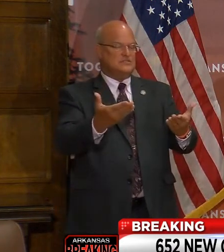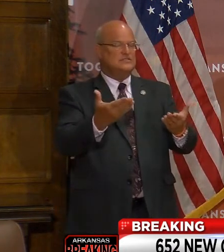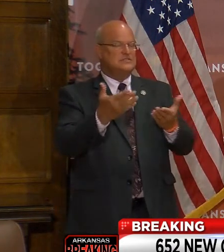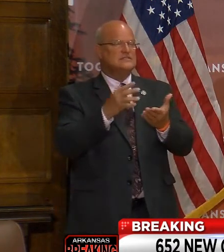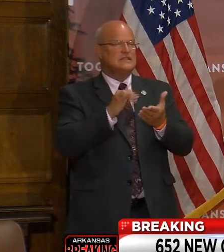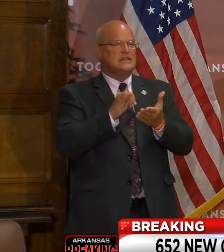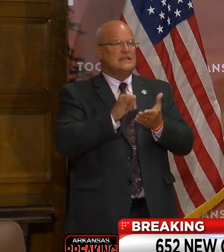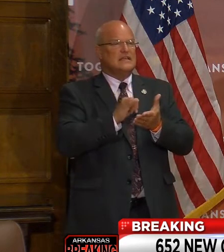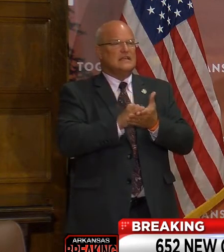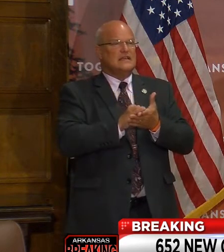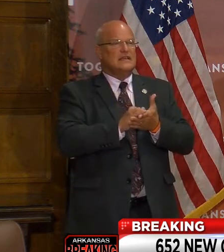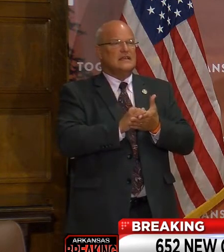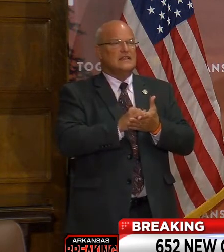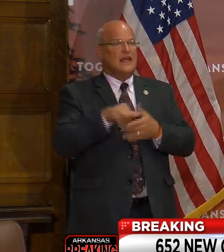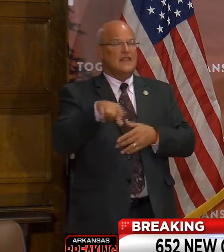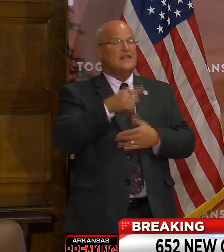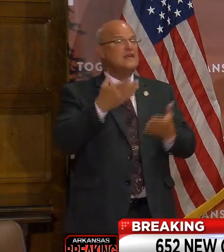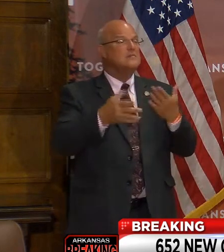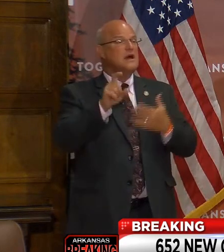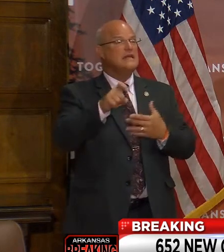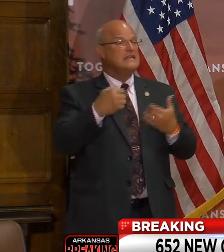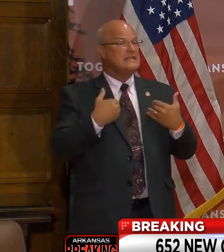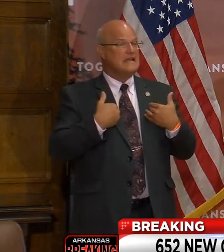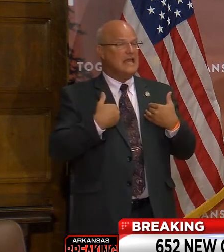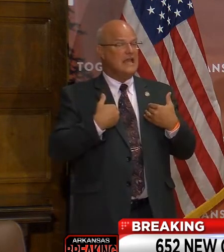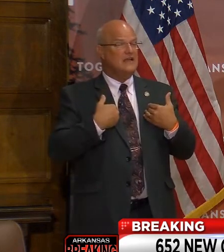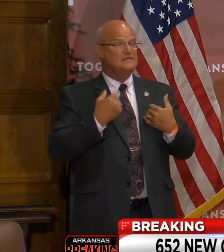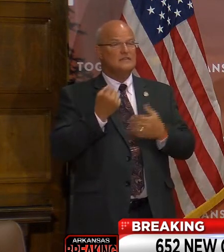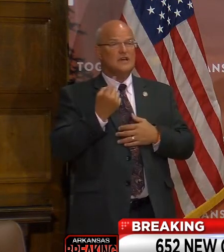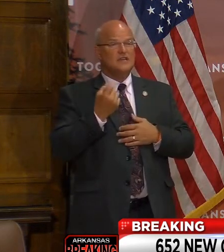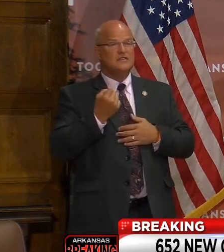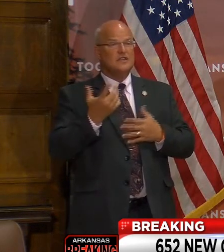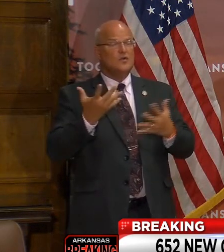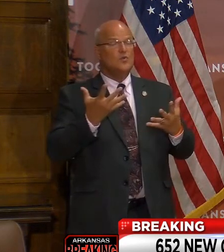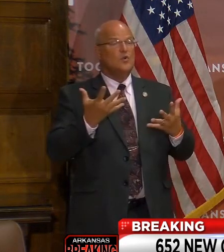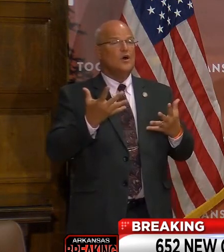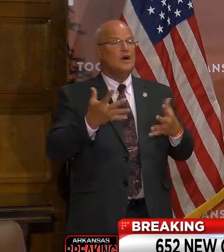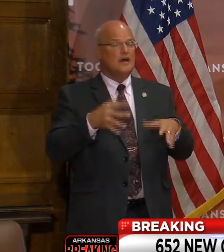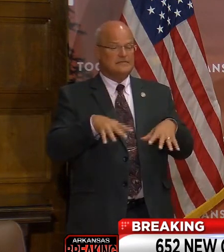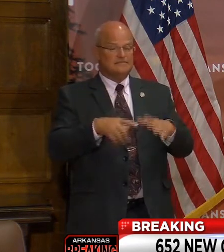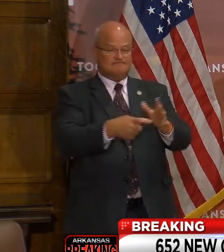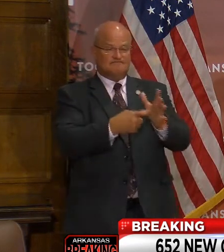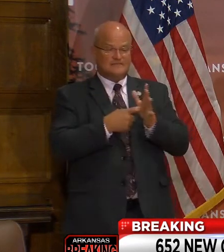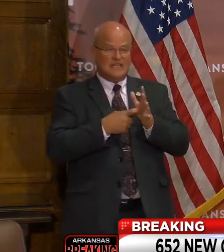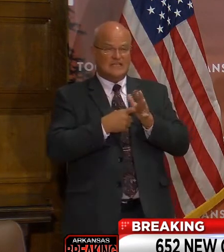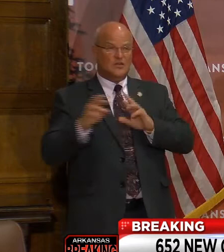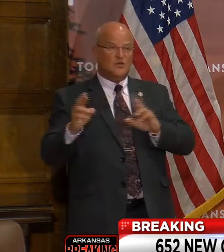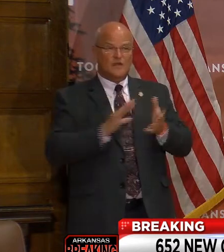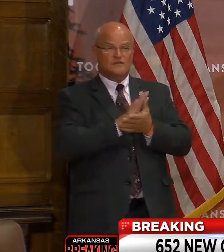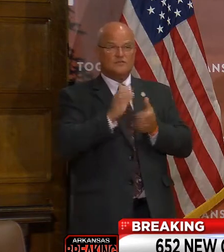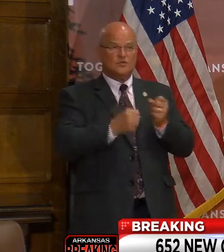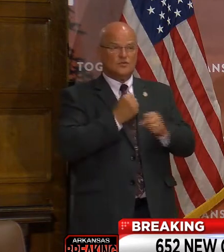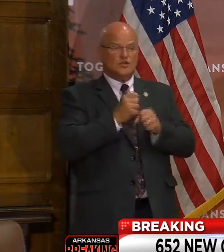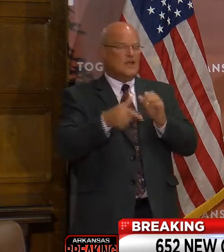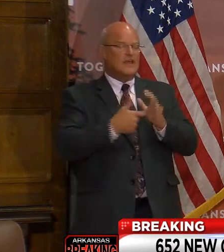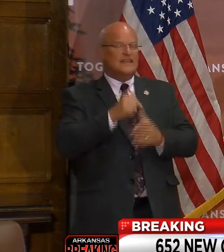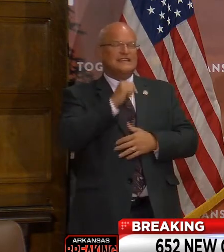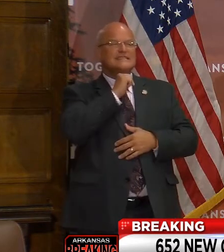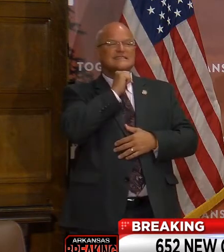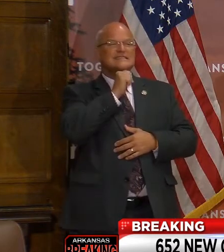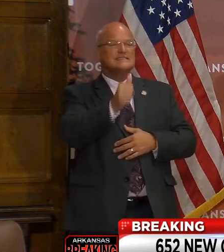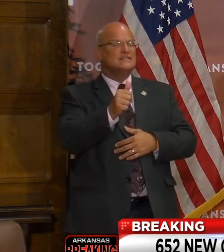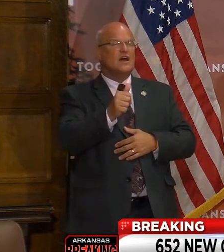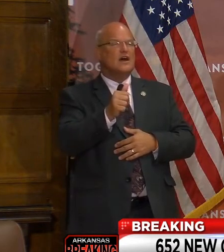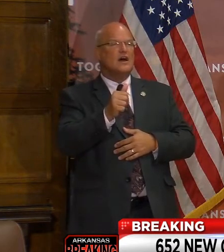that that they might need to have to understand what it takes to get prepared for this school year. This is not